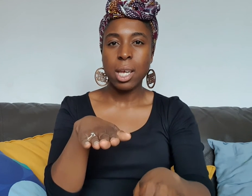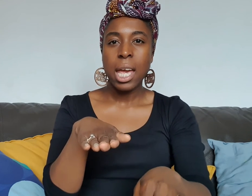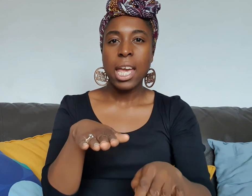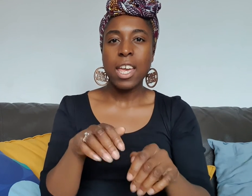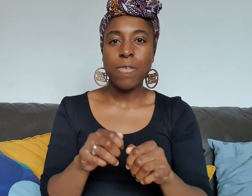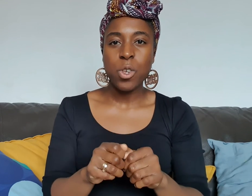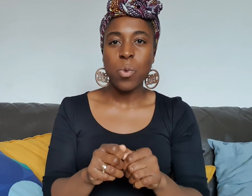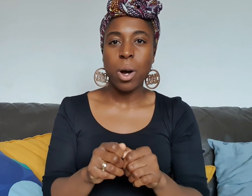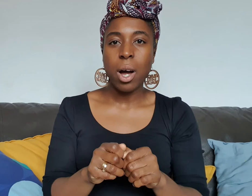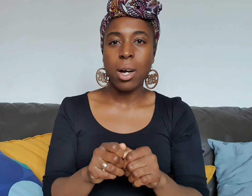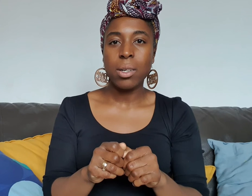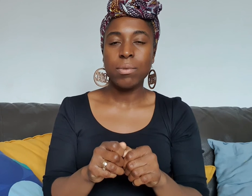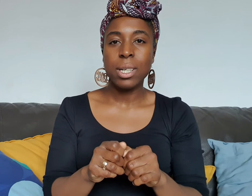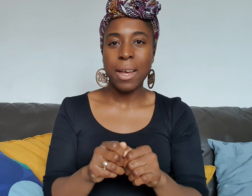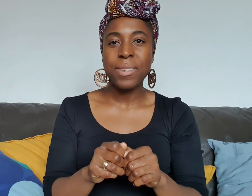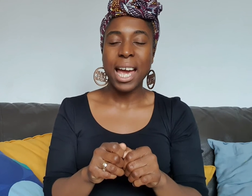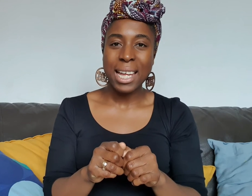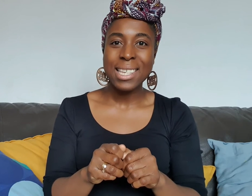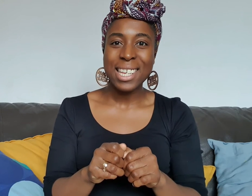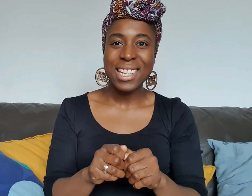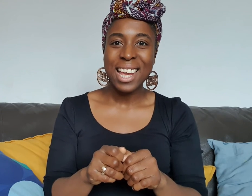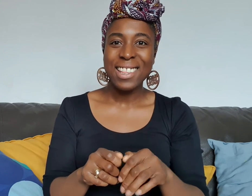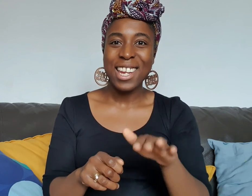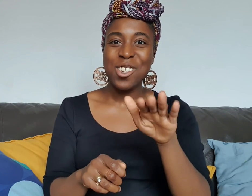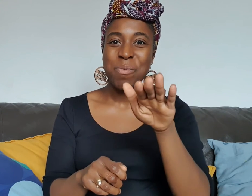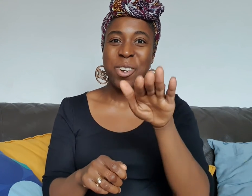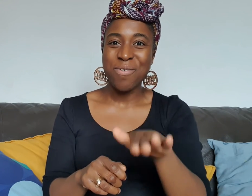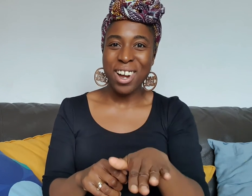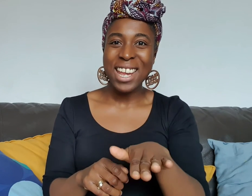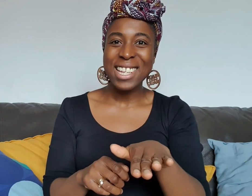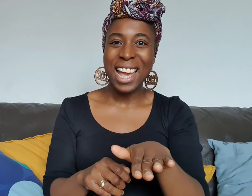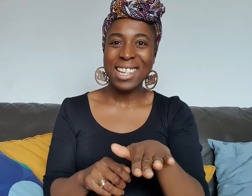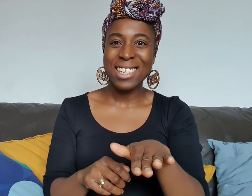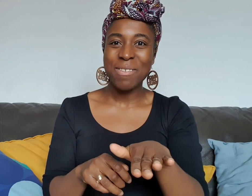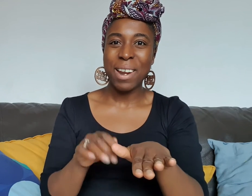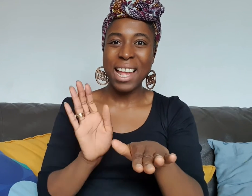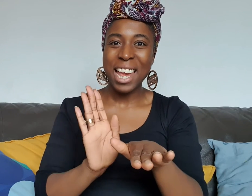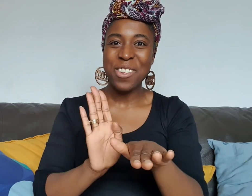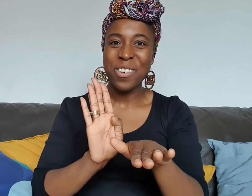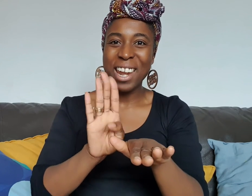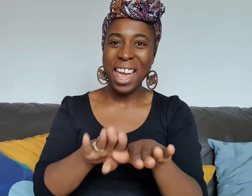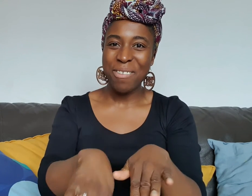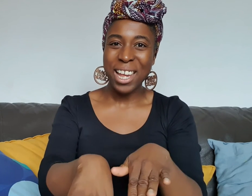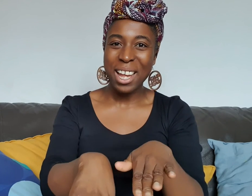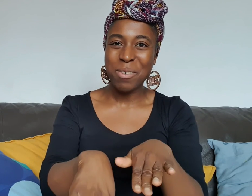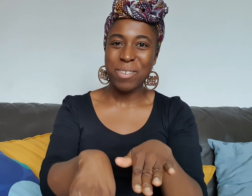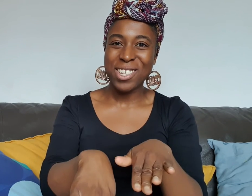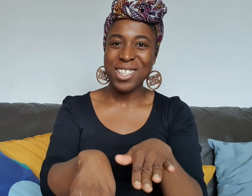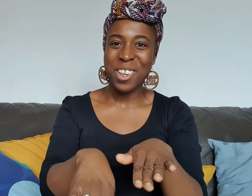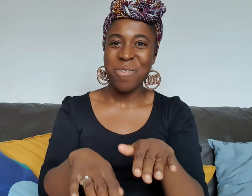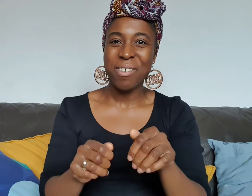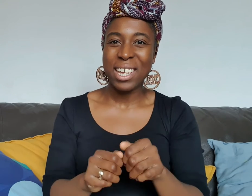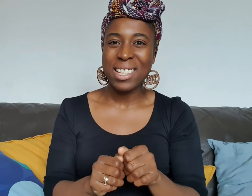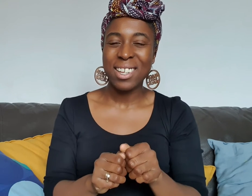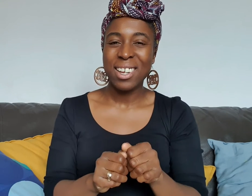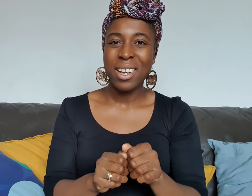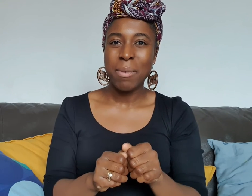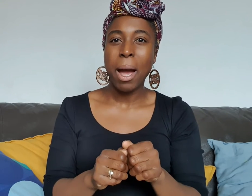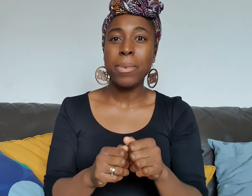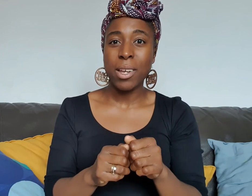If you are left-handed then it should be your right hand is flat and your left hand brushes over it. I'm going